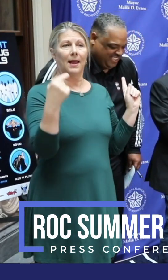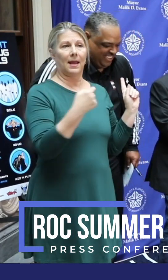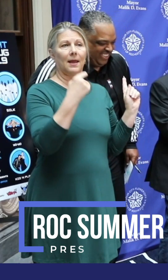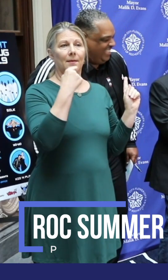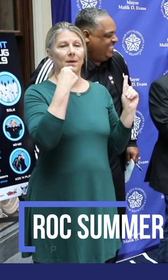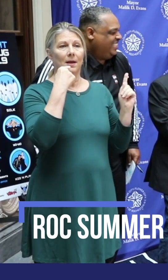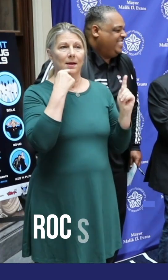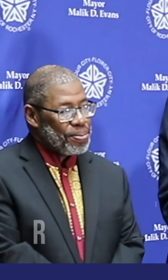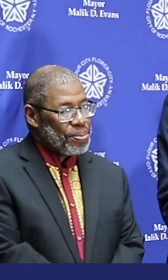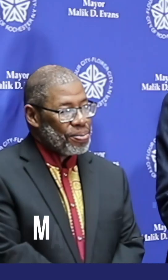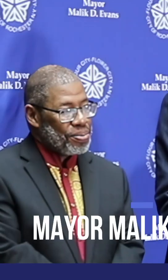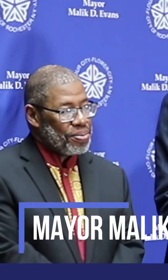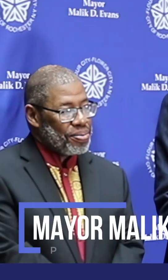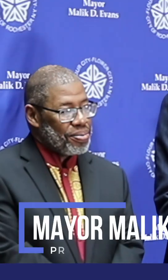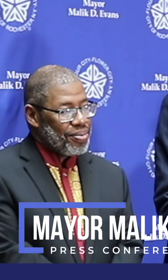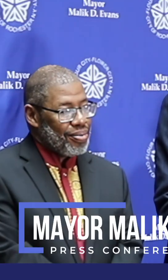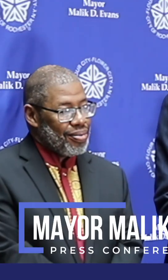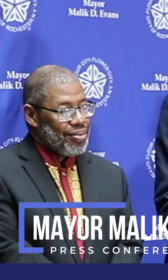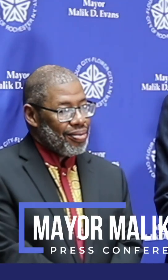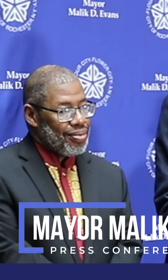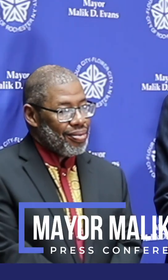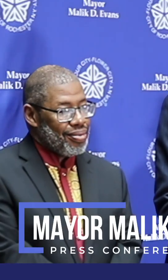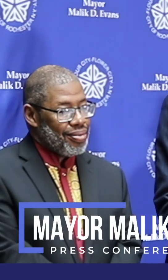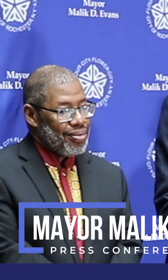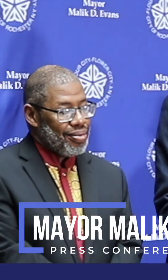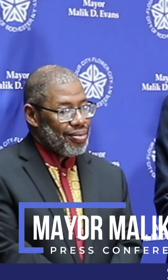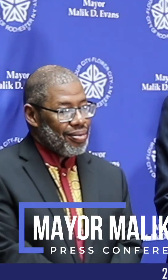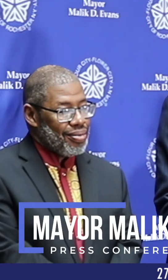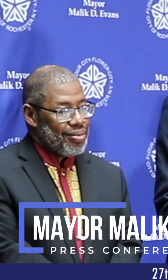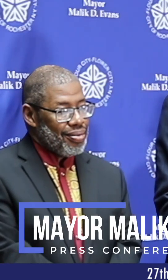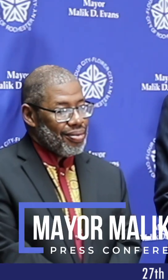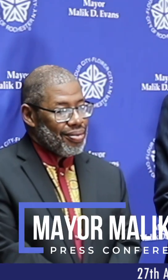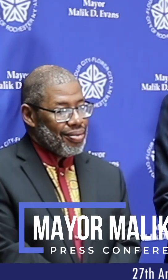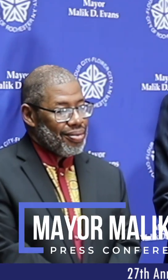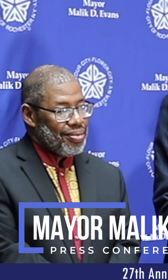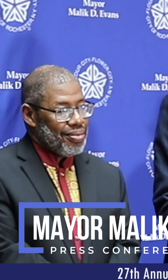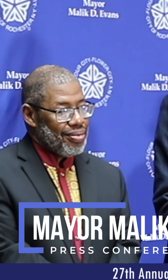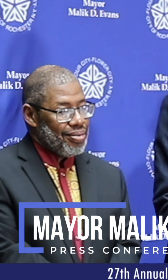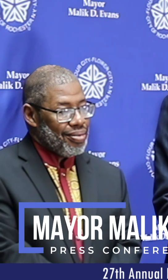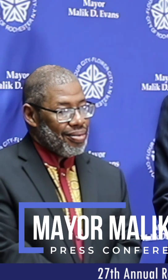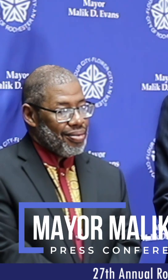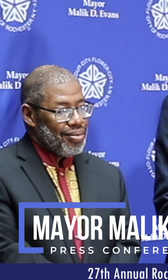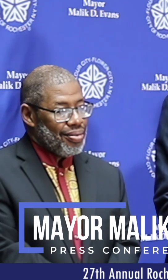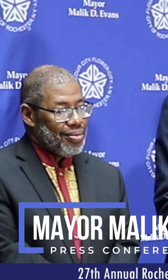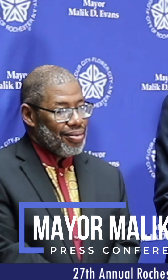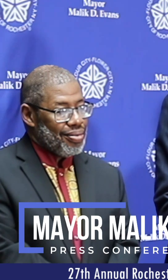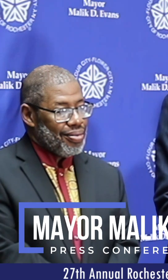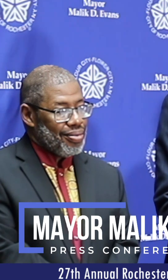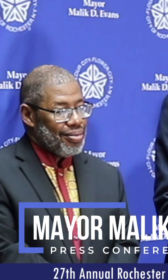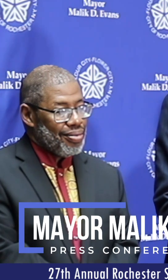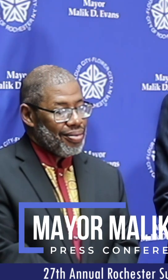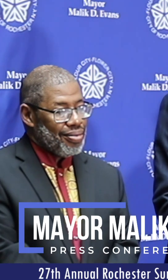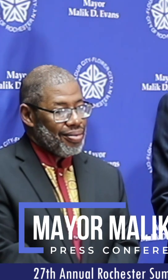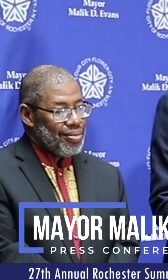that we're gonna have. Let me give a special thanks first off to MVP Healthcare. And you're gonna hear from one of our sponsors in a second.